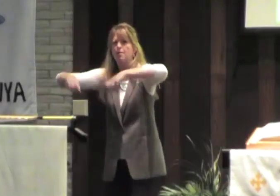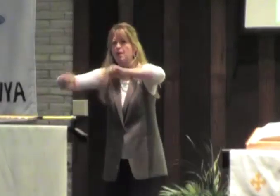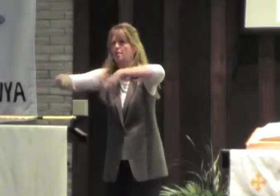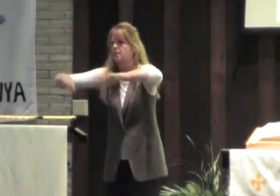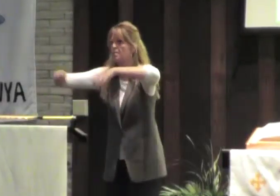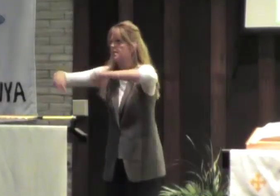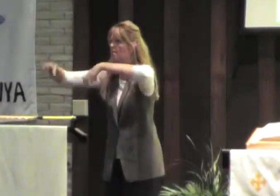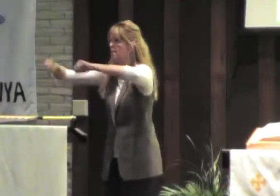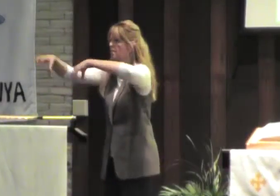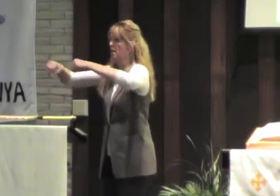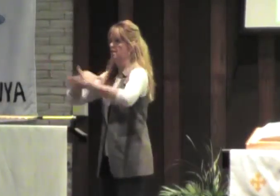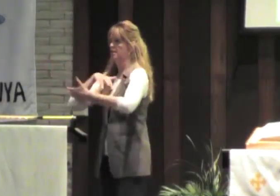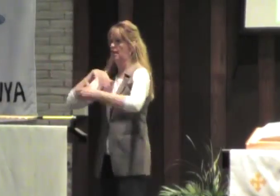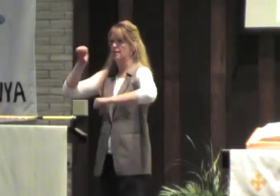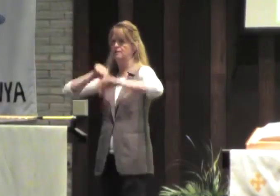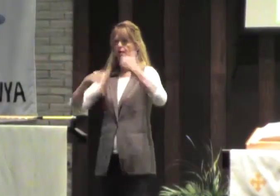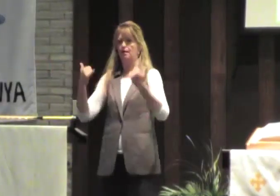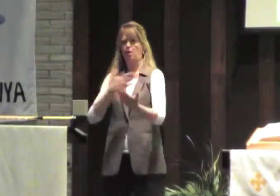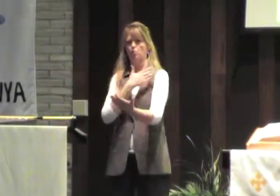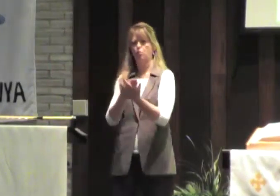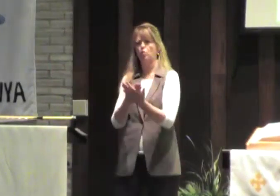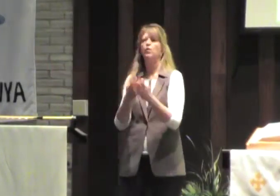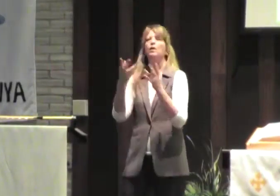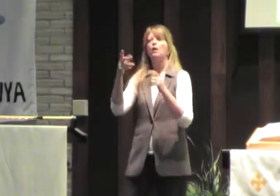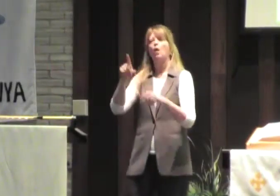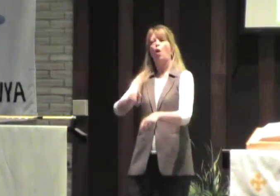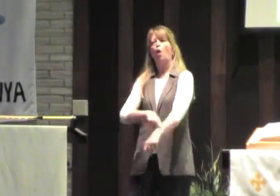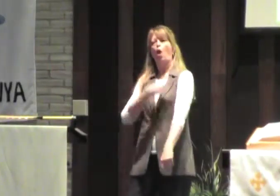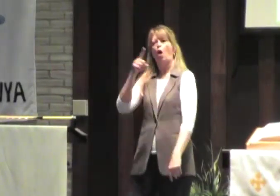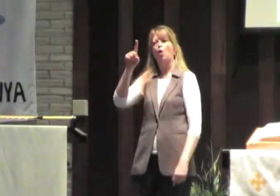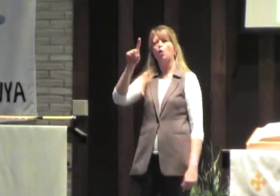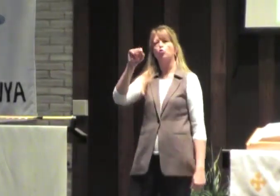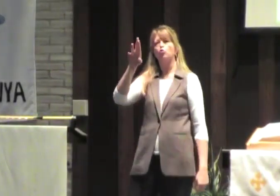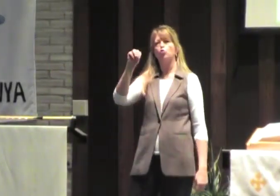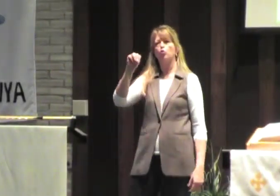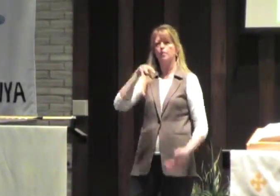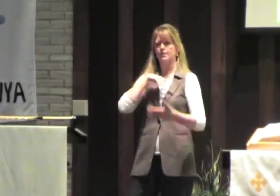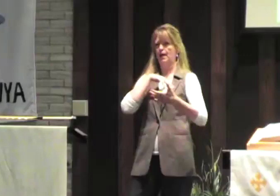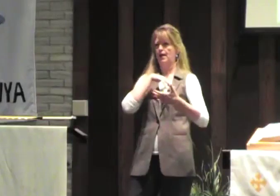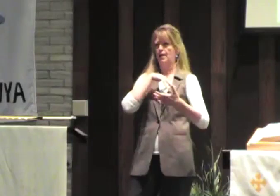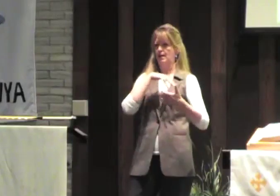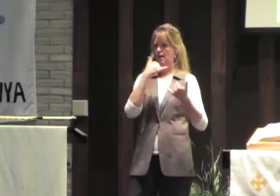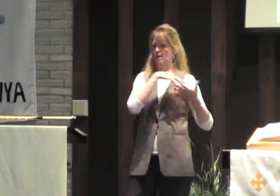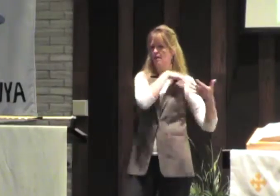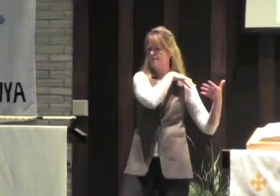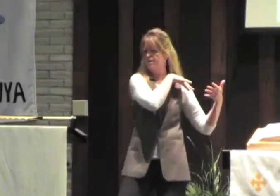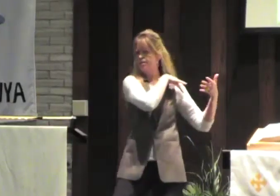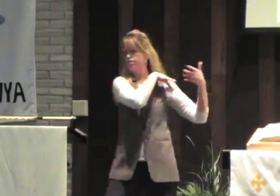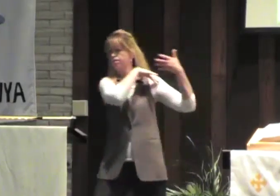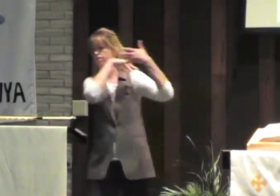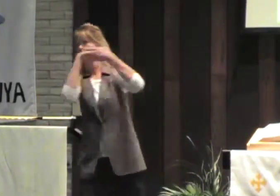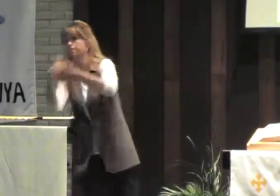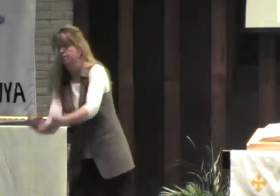places when they're adopted. And there's scientific proof now that there's a study that's been